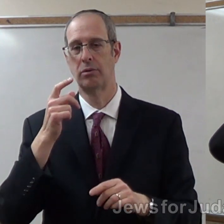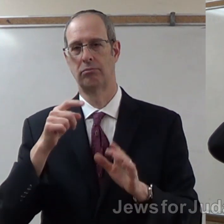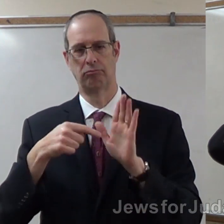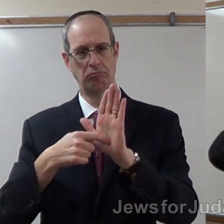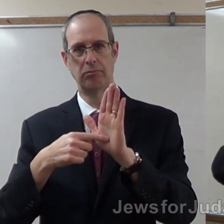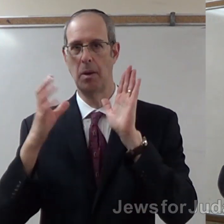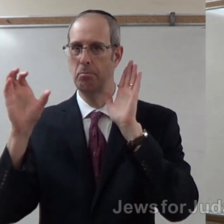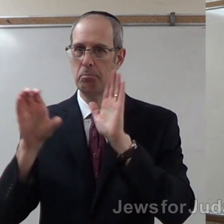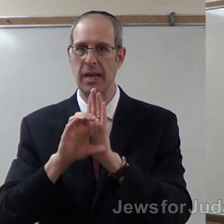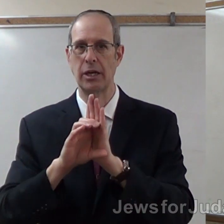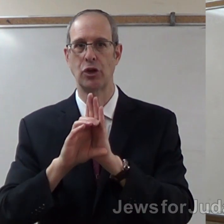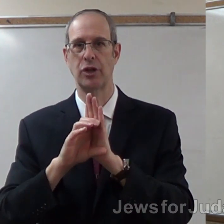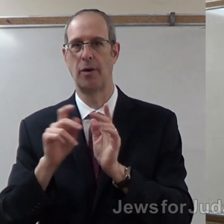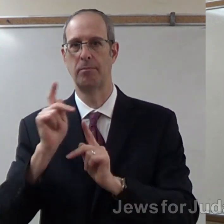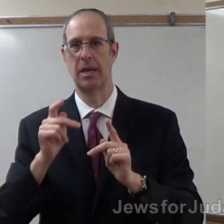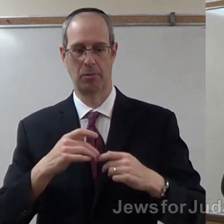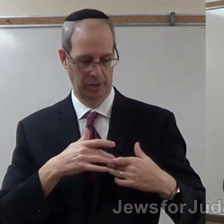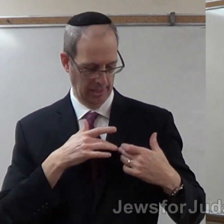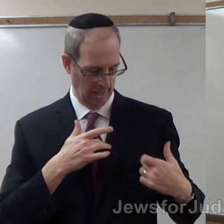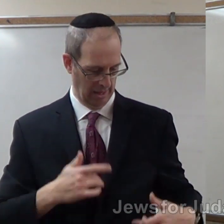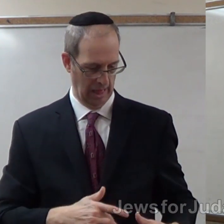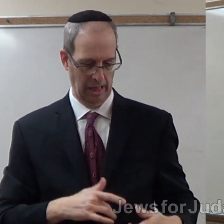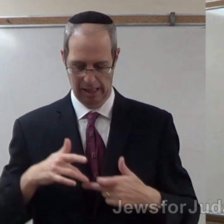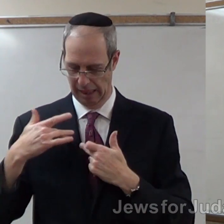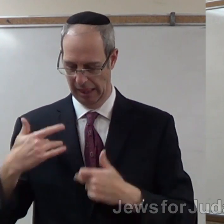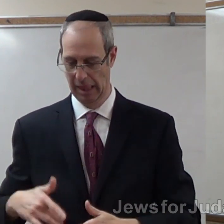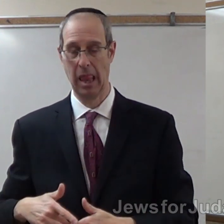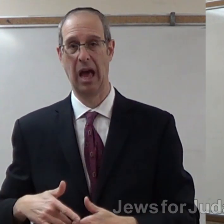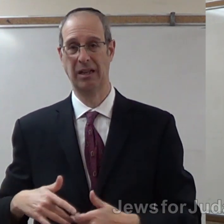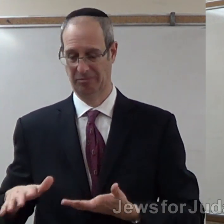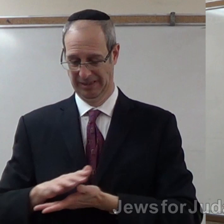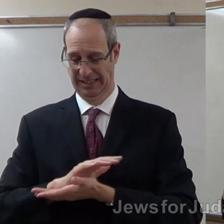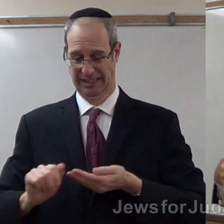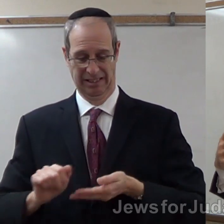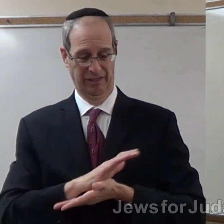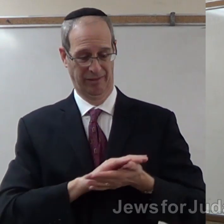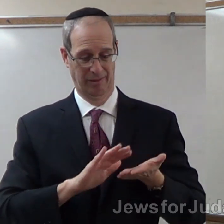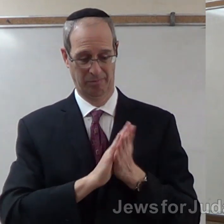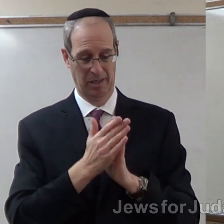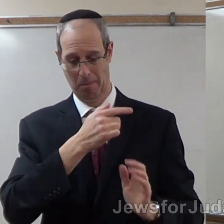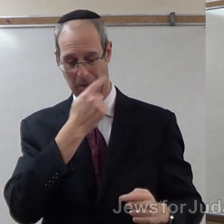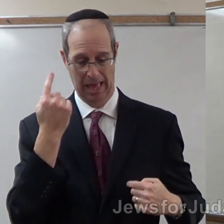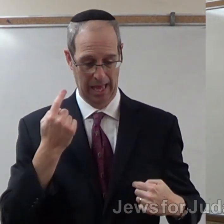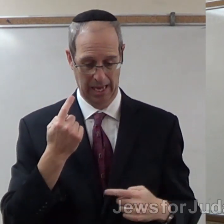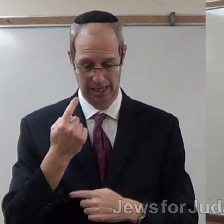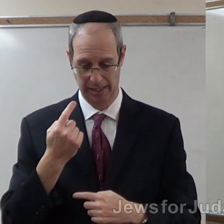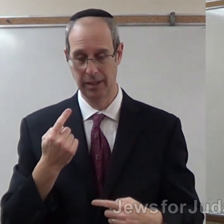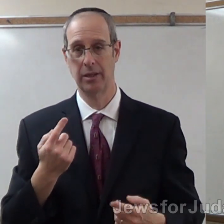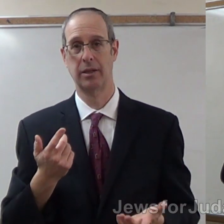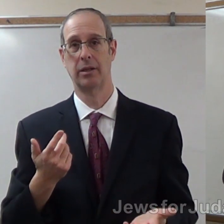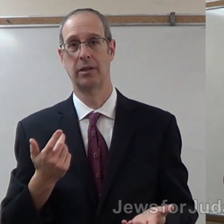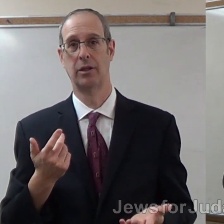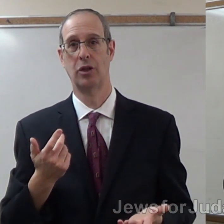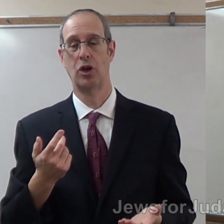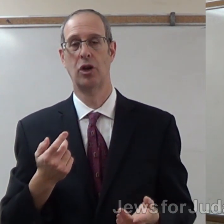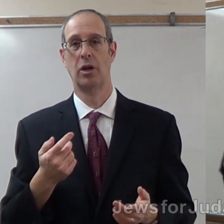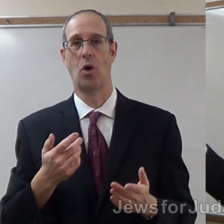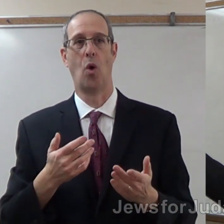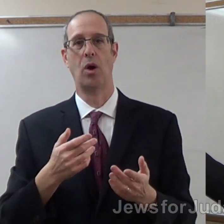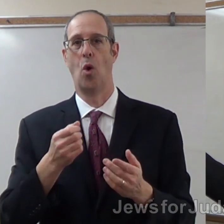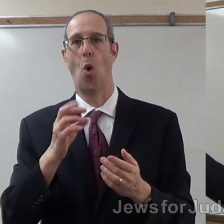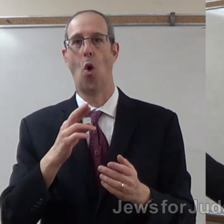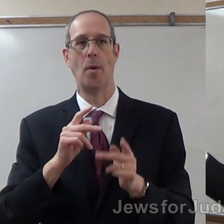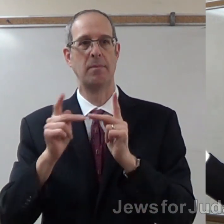pictures of people's lungs and how the lungs were being destroyed. They showed people who had to have their voice